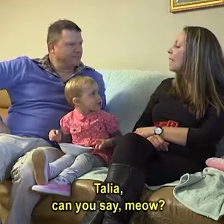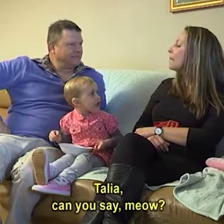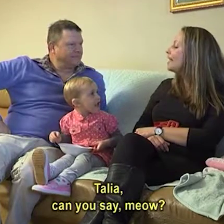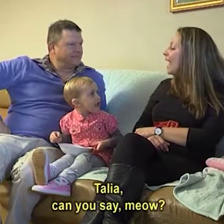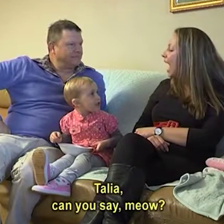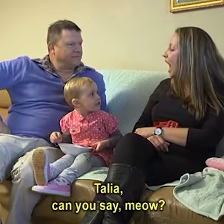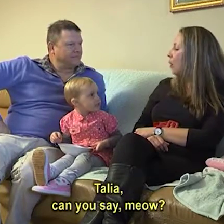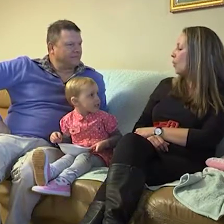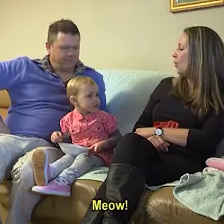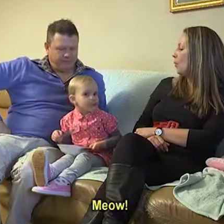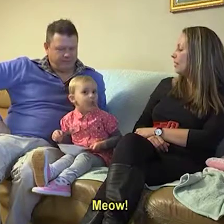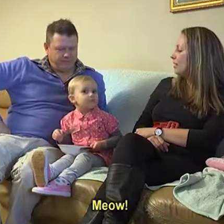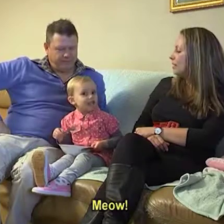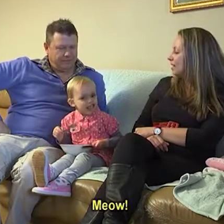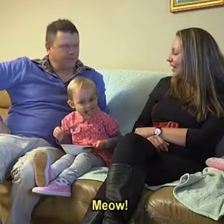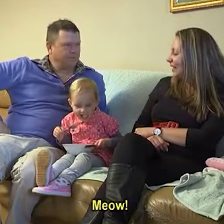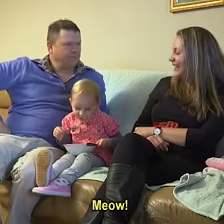Meow. Meow.